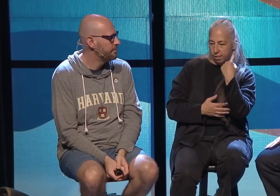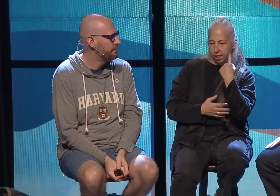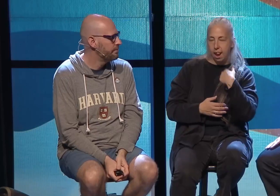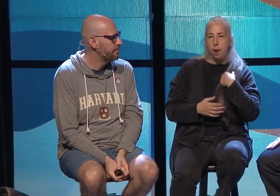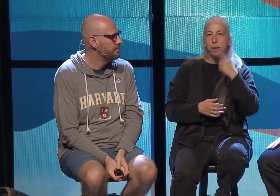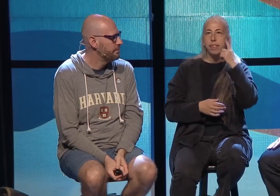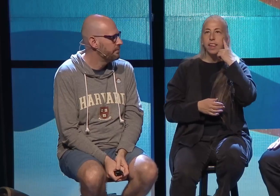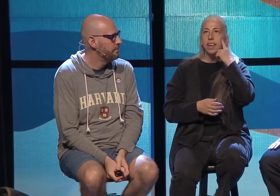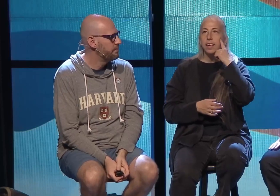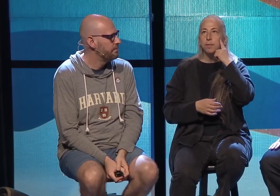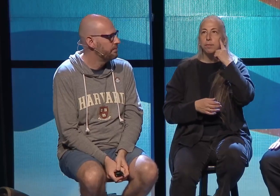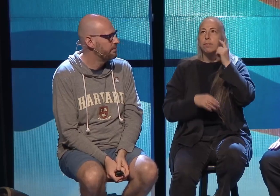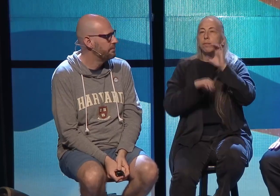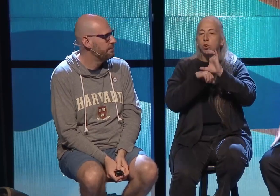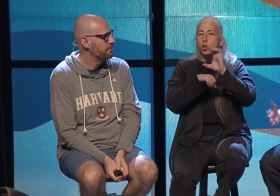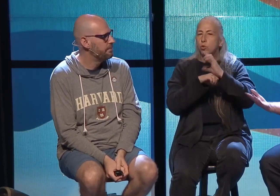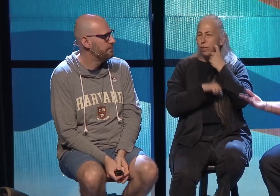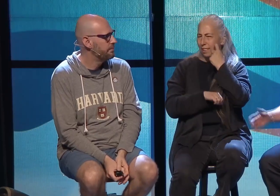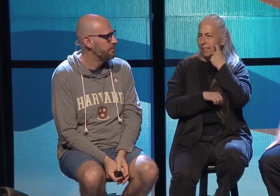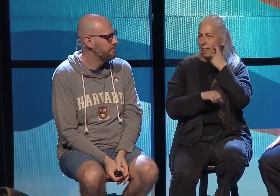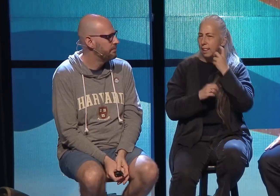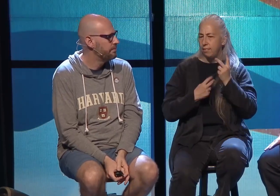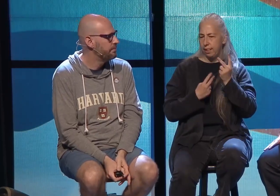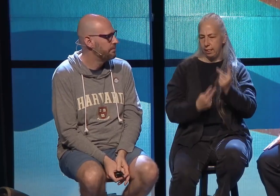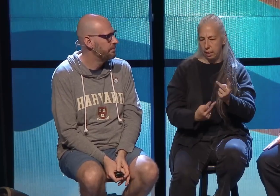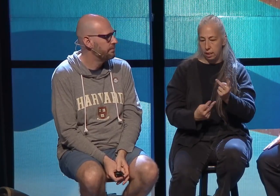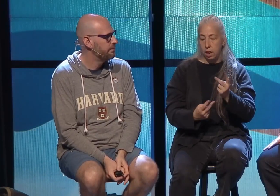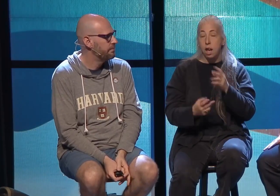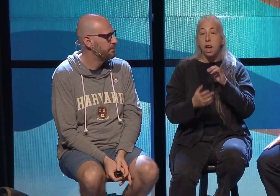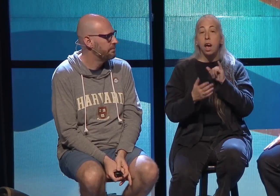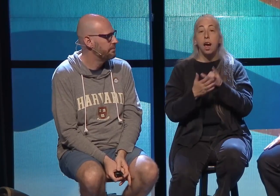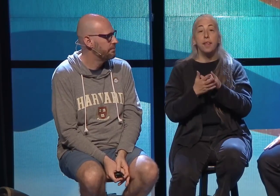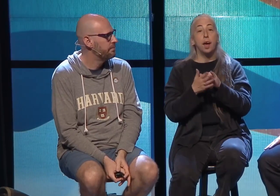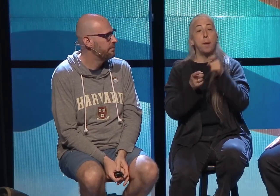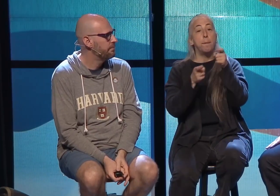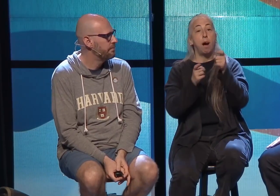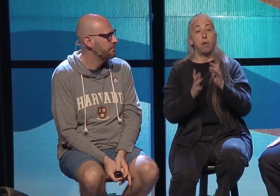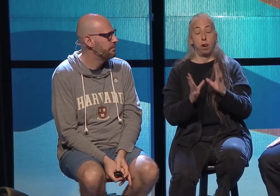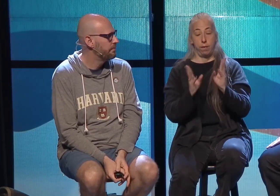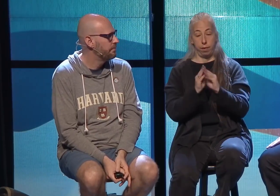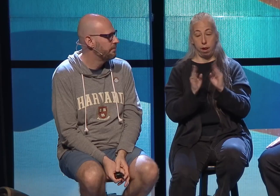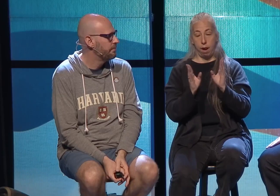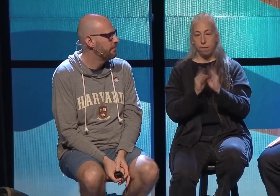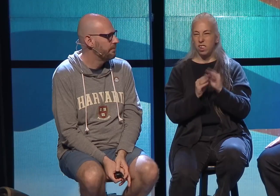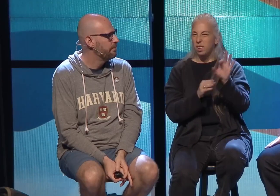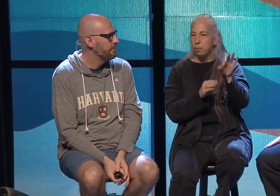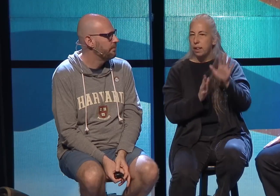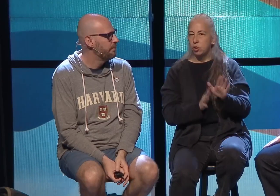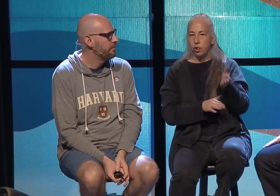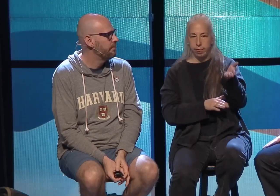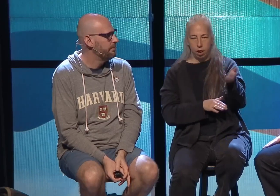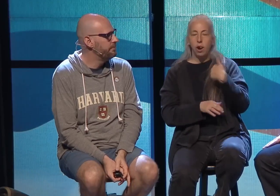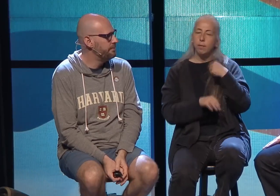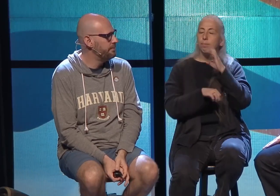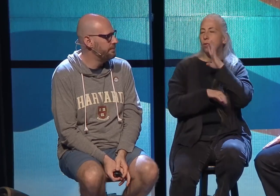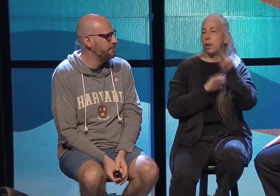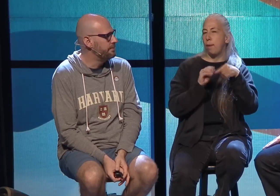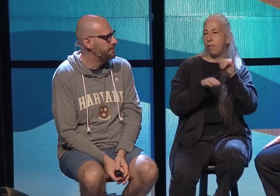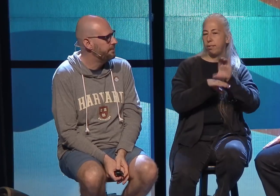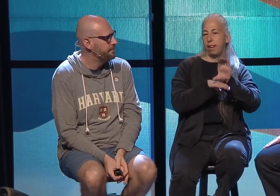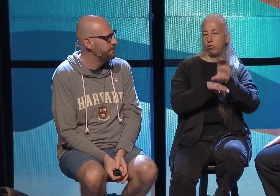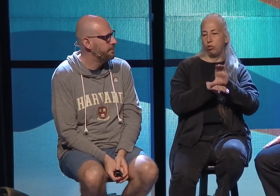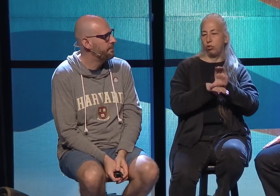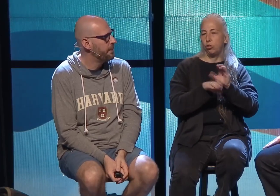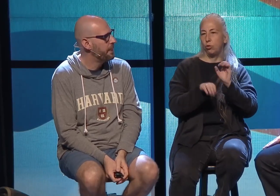recently visited not too long ago, and I'm the moderator of our conference is the pastor there, so I'm talking about this church a lot. But